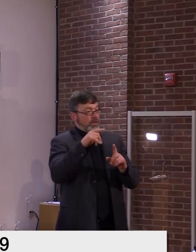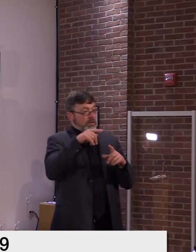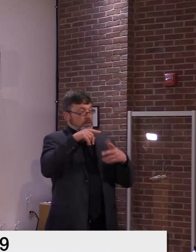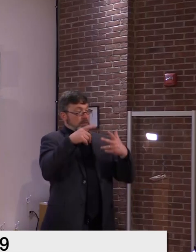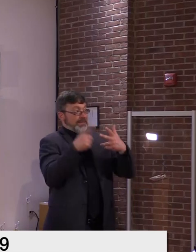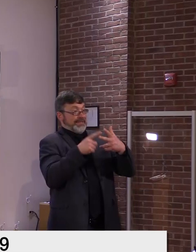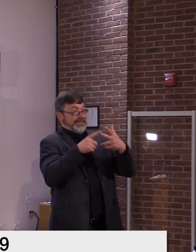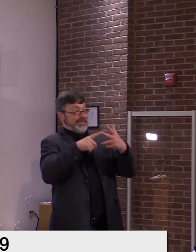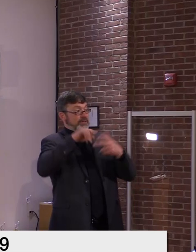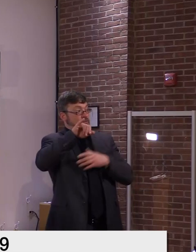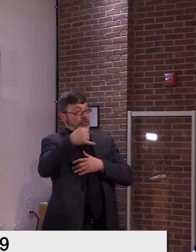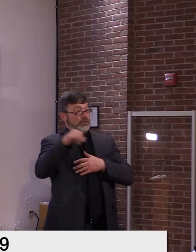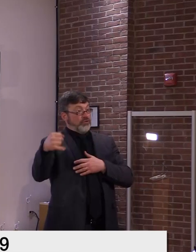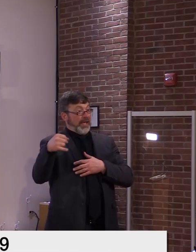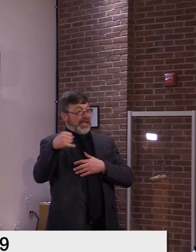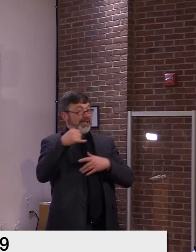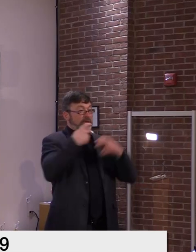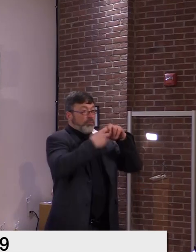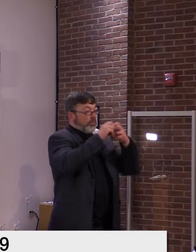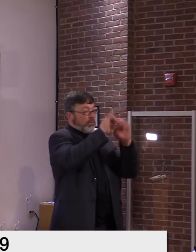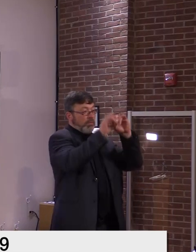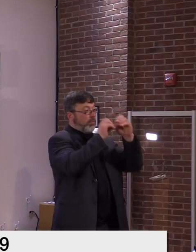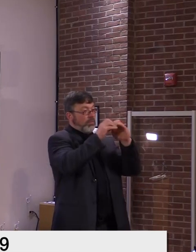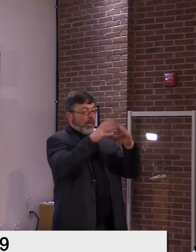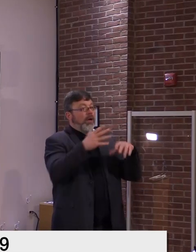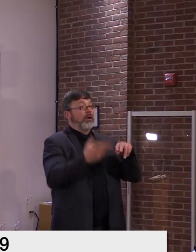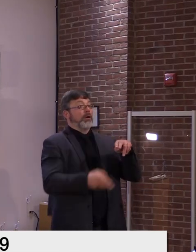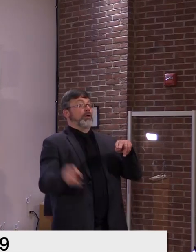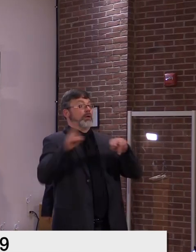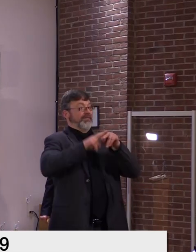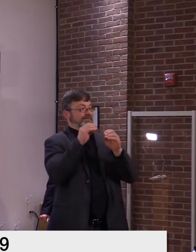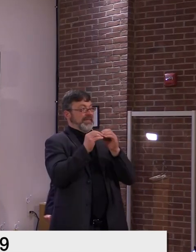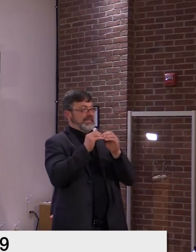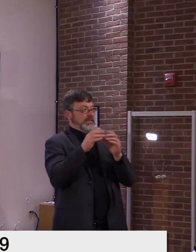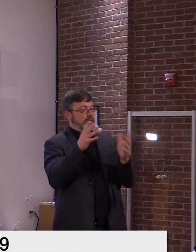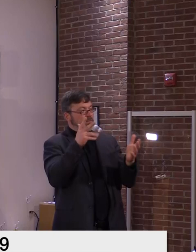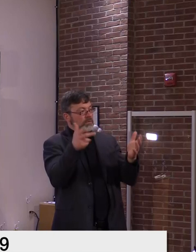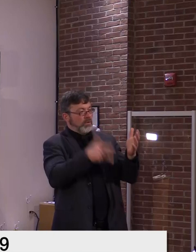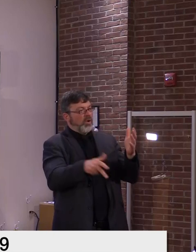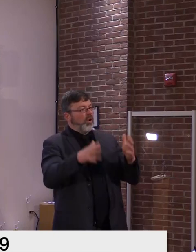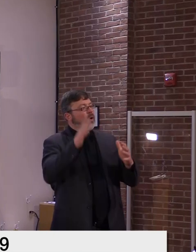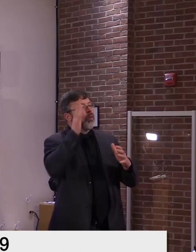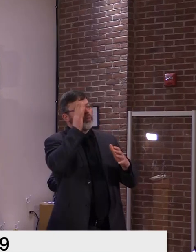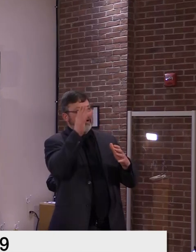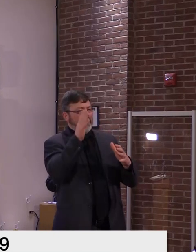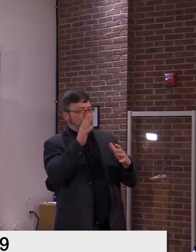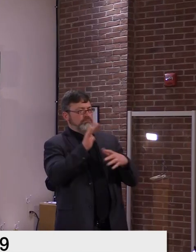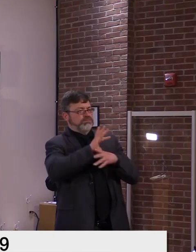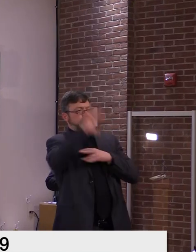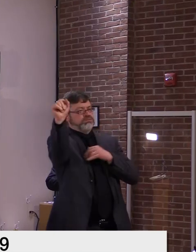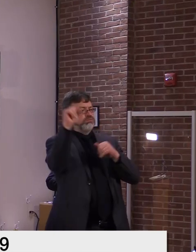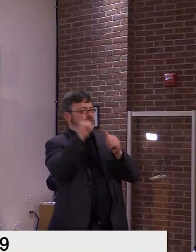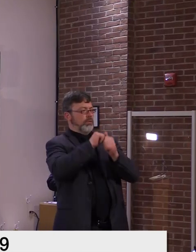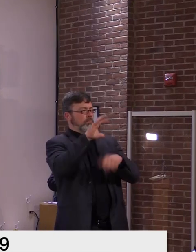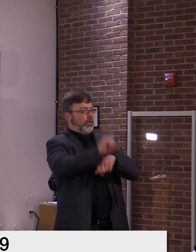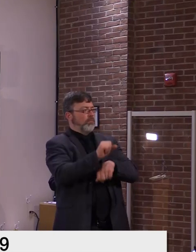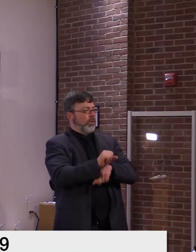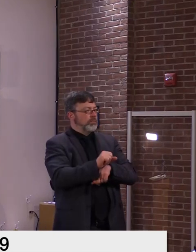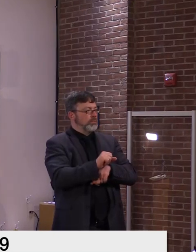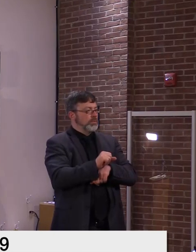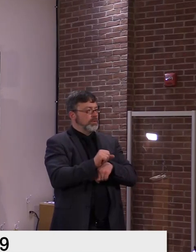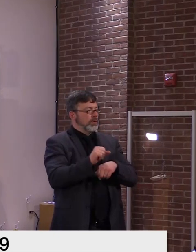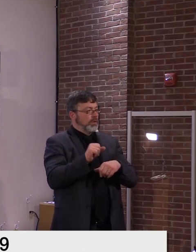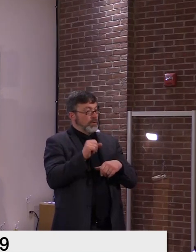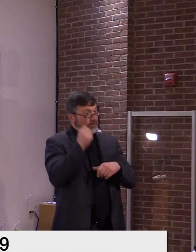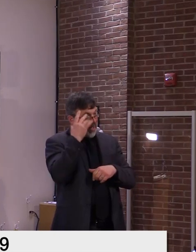supply, this is going to impact our appointments as well, because the others, Pfizer, Moderna, are